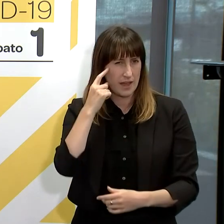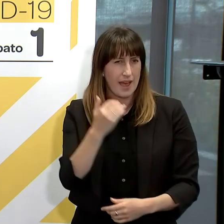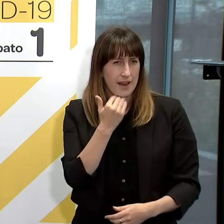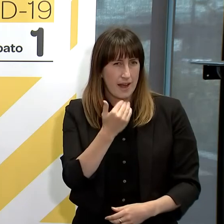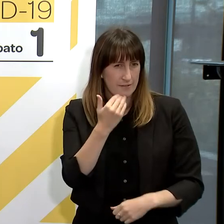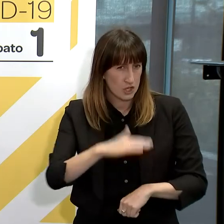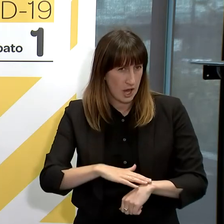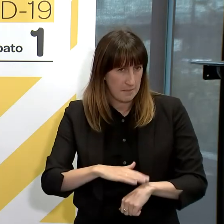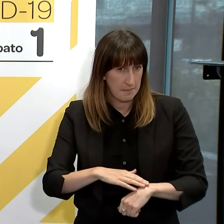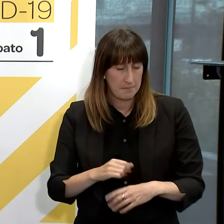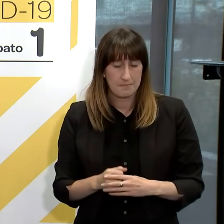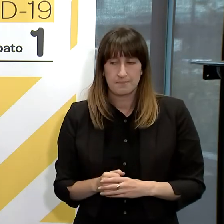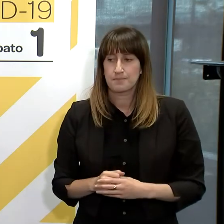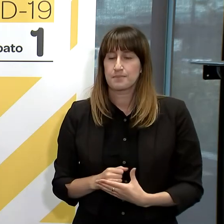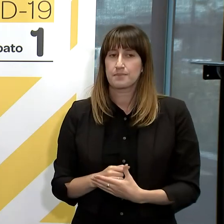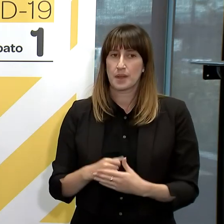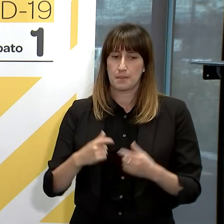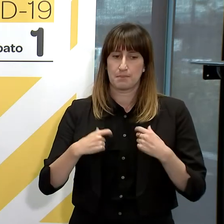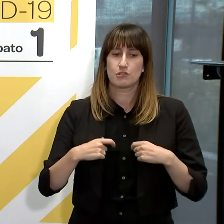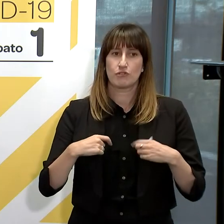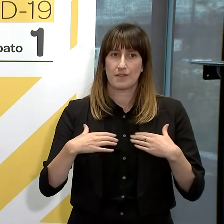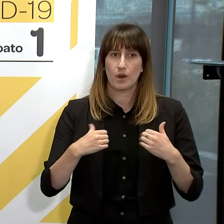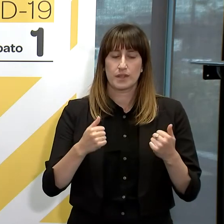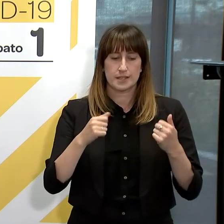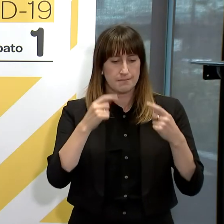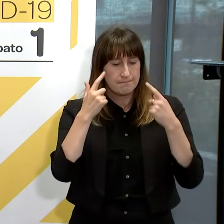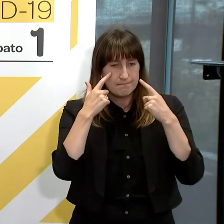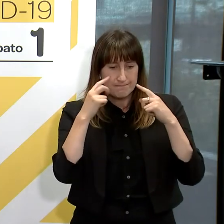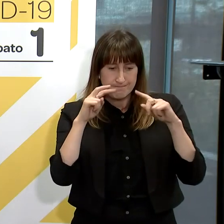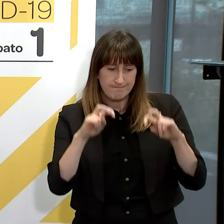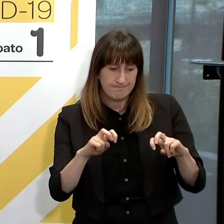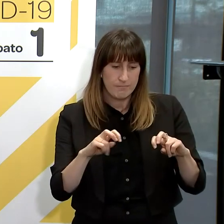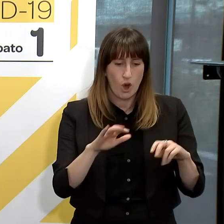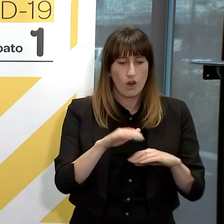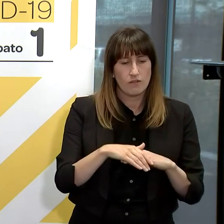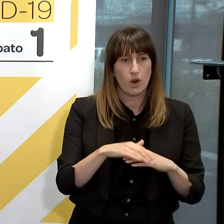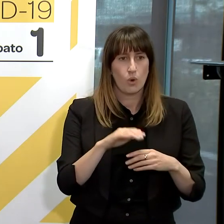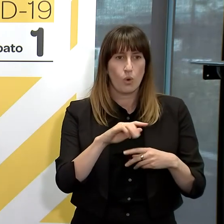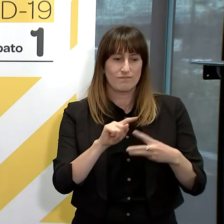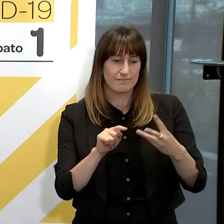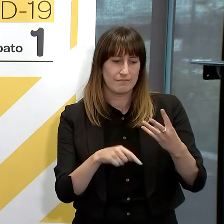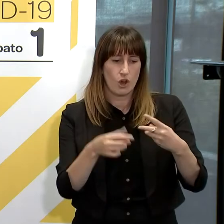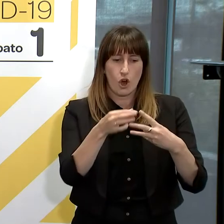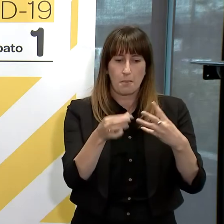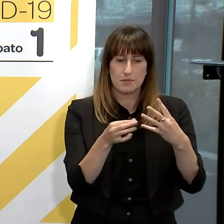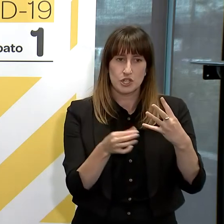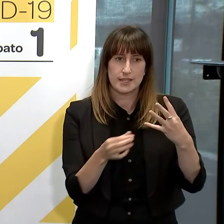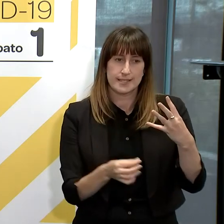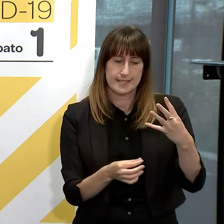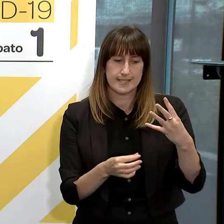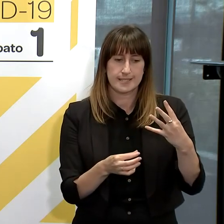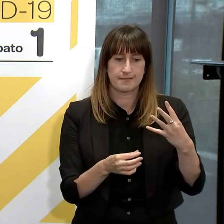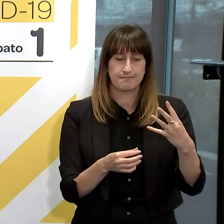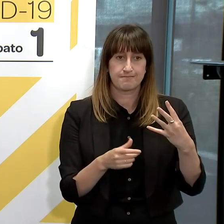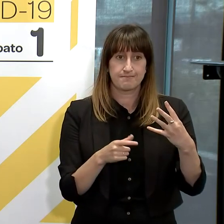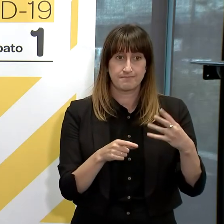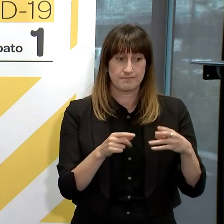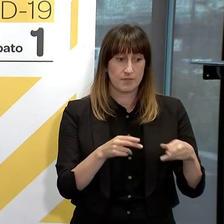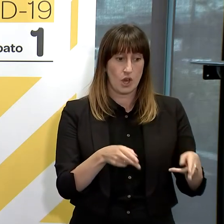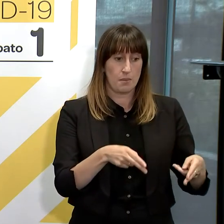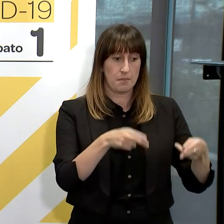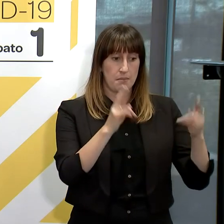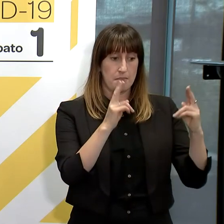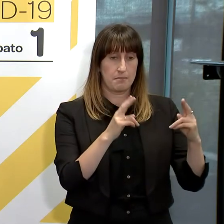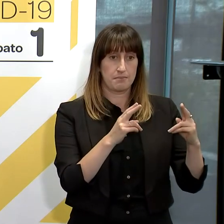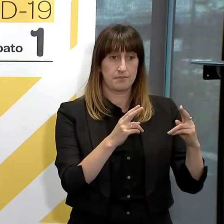the options that we need to do to make sure that both our quarantine and isolation facilities